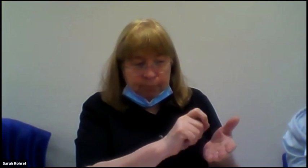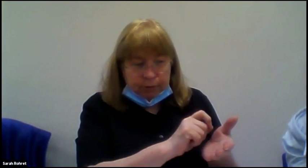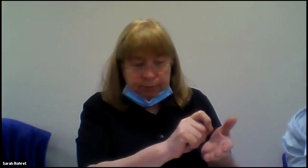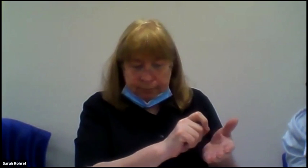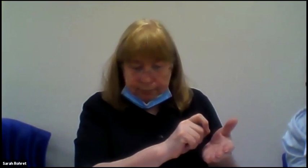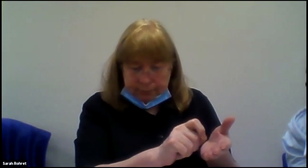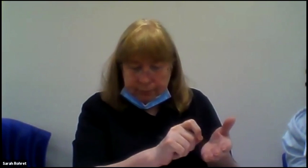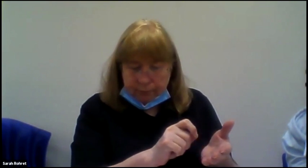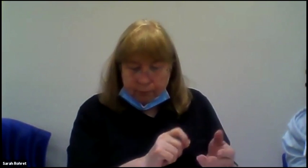paper.